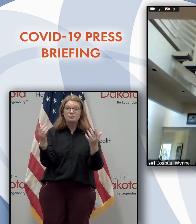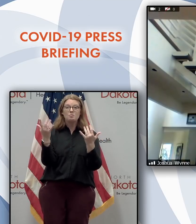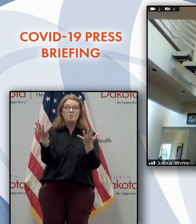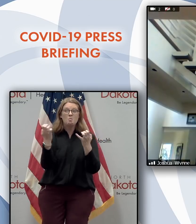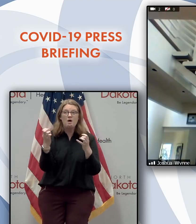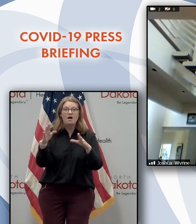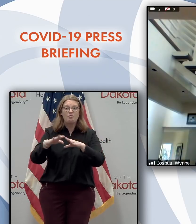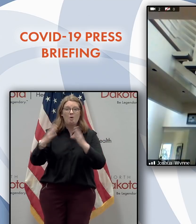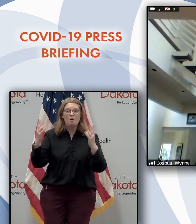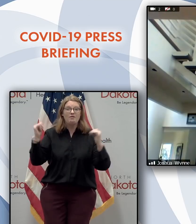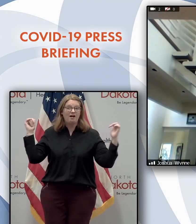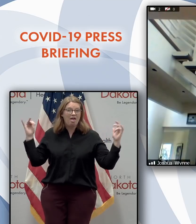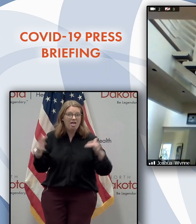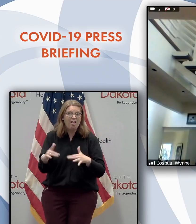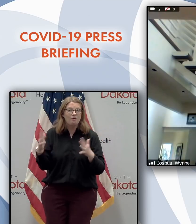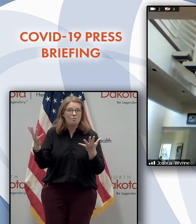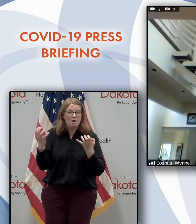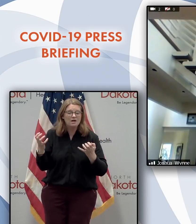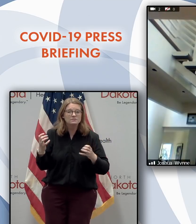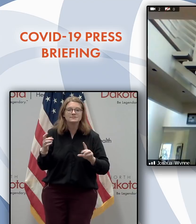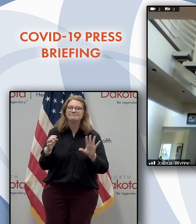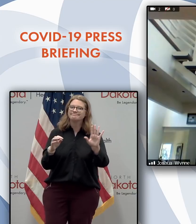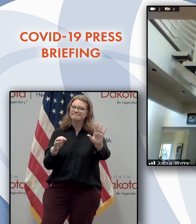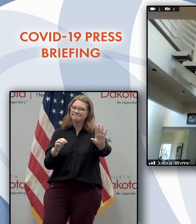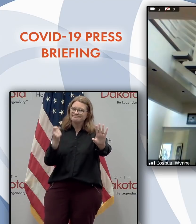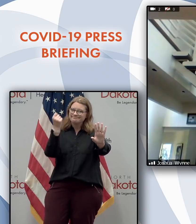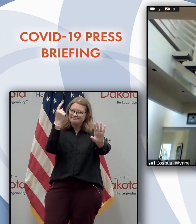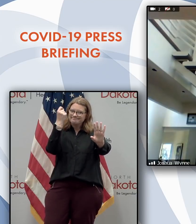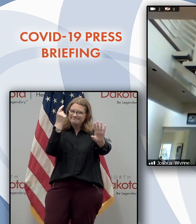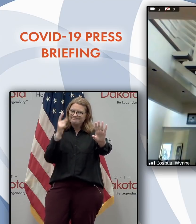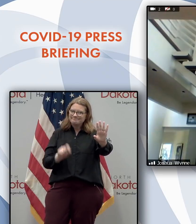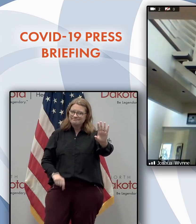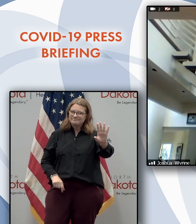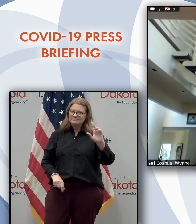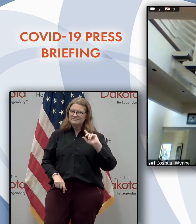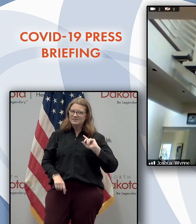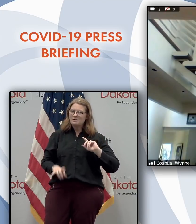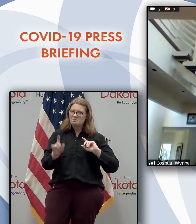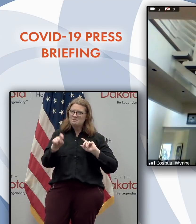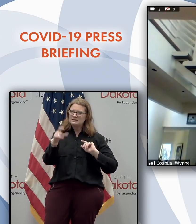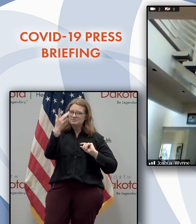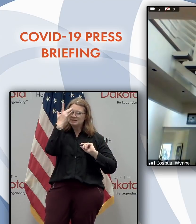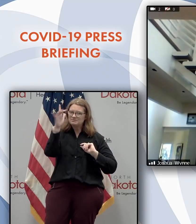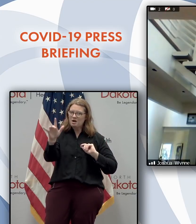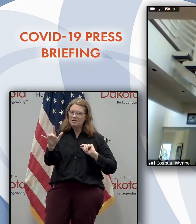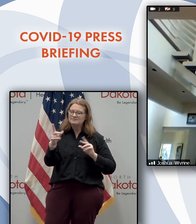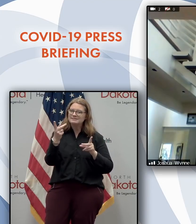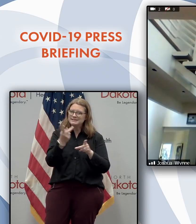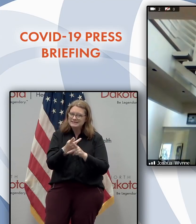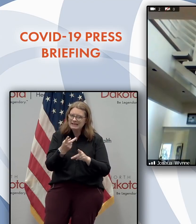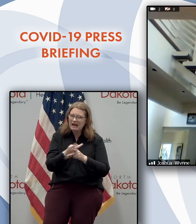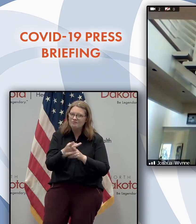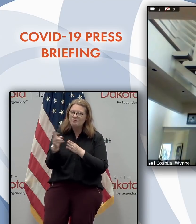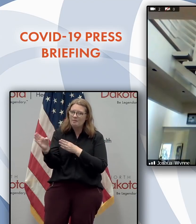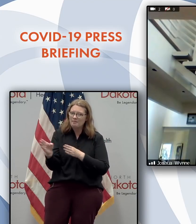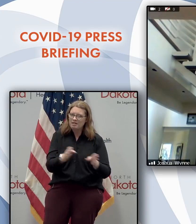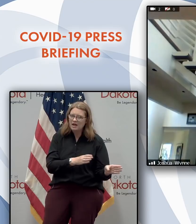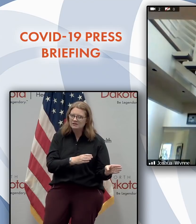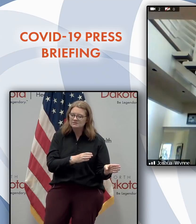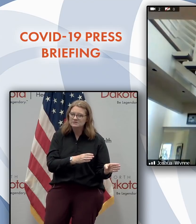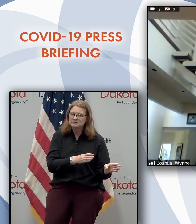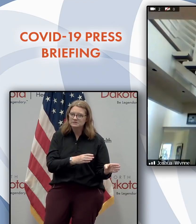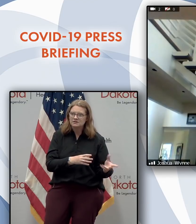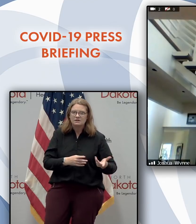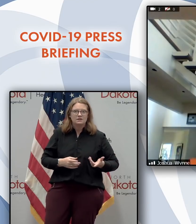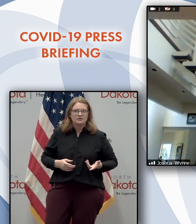and staff back to campus, but we need to do it in a smart way so that we don't